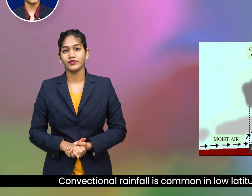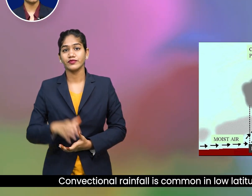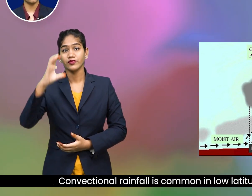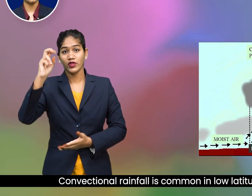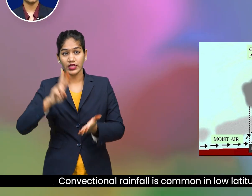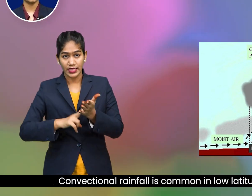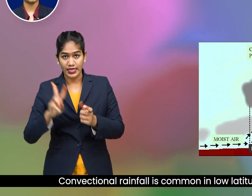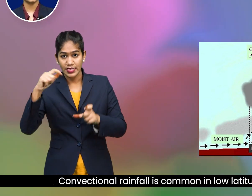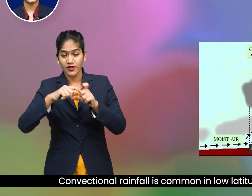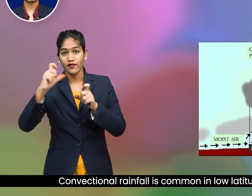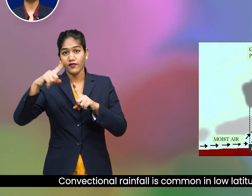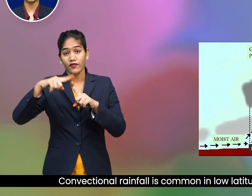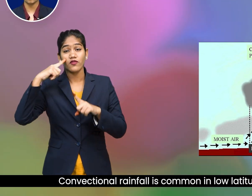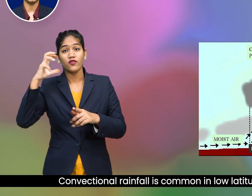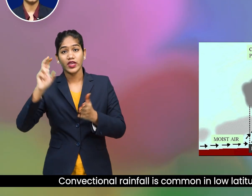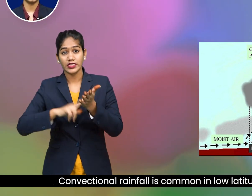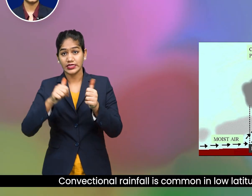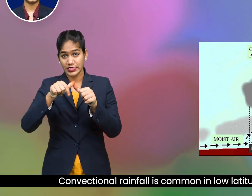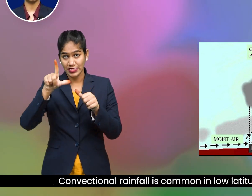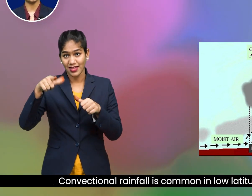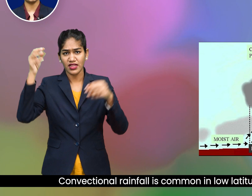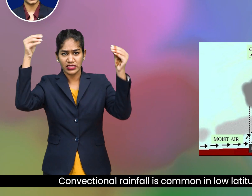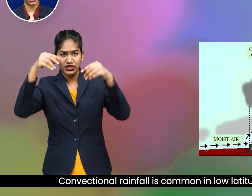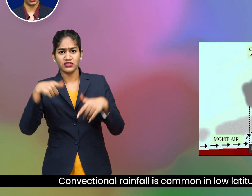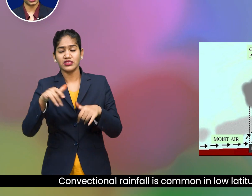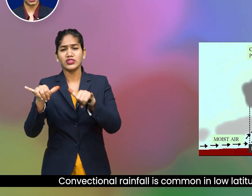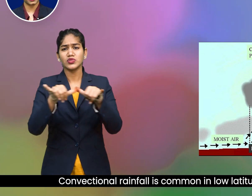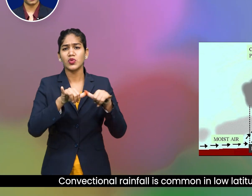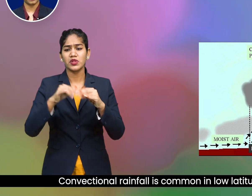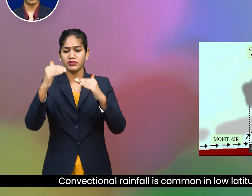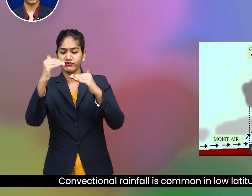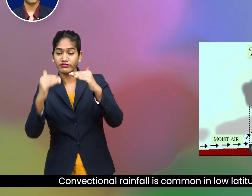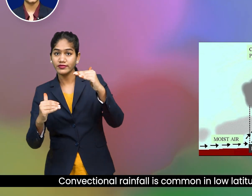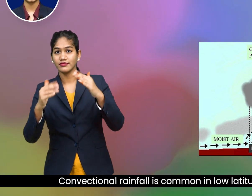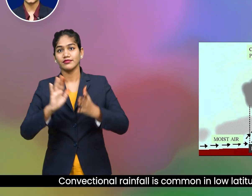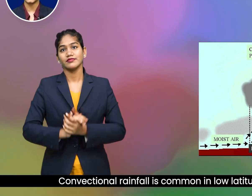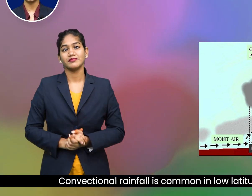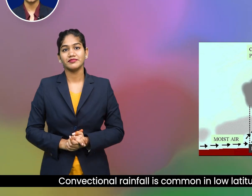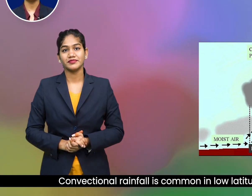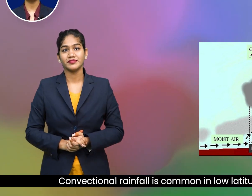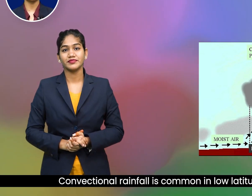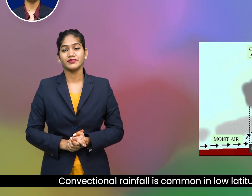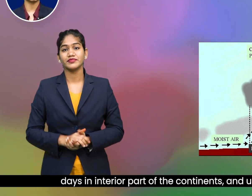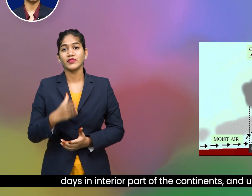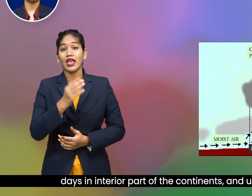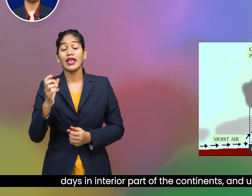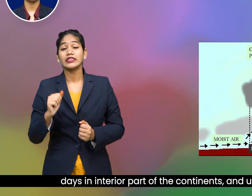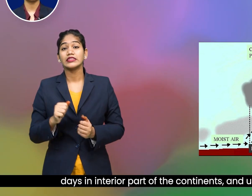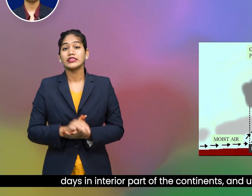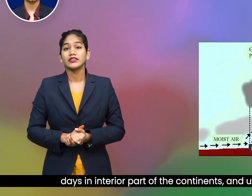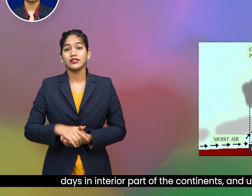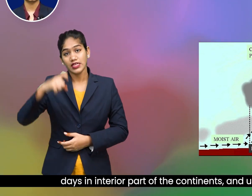Convectional rainfall is common in low latitudes and on summer